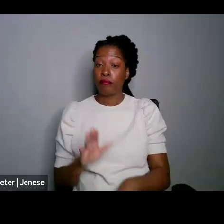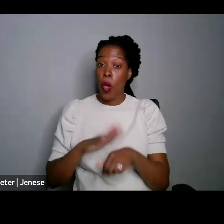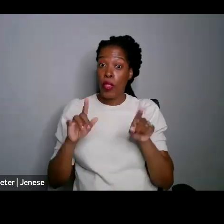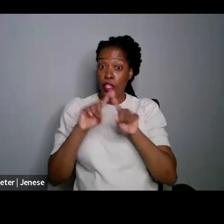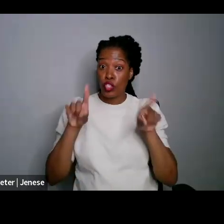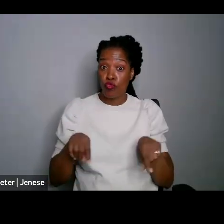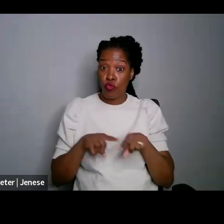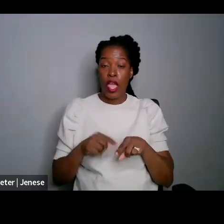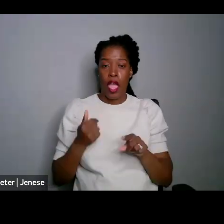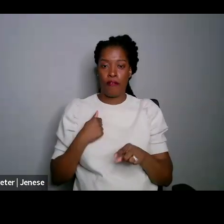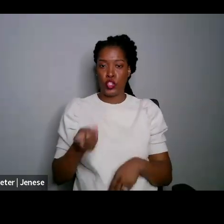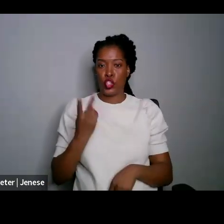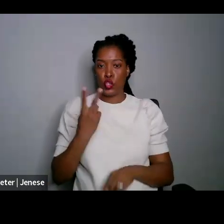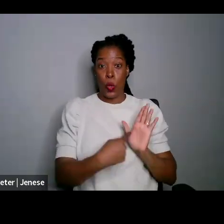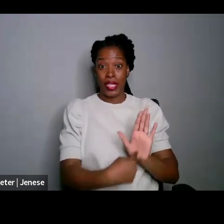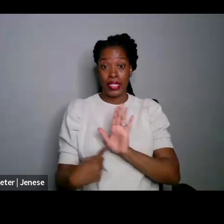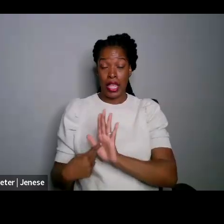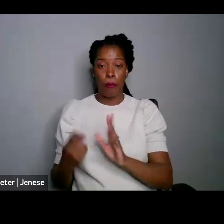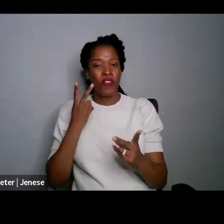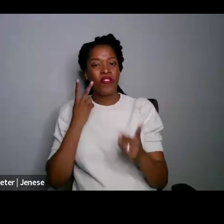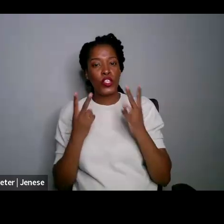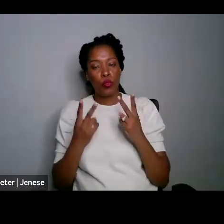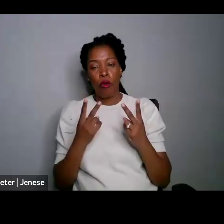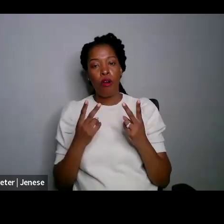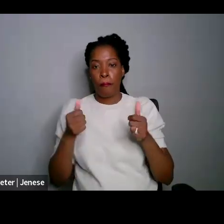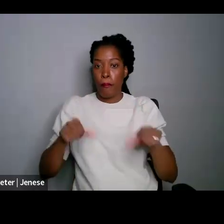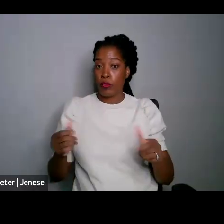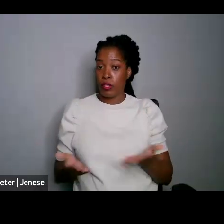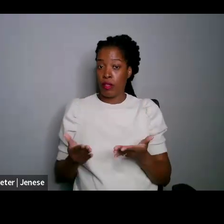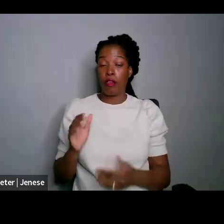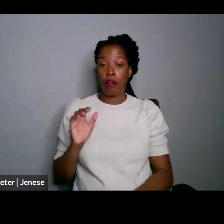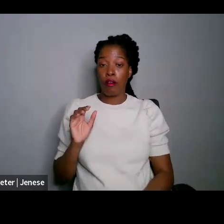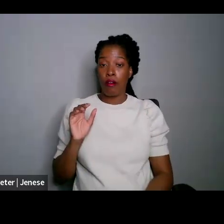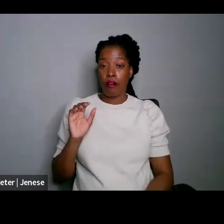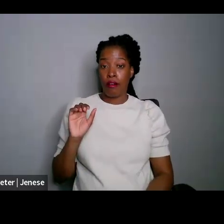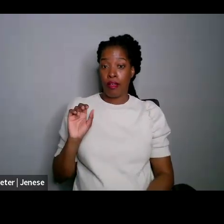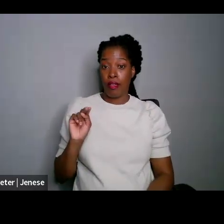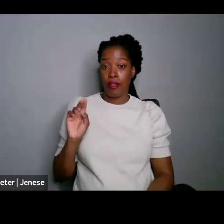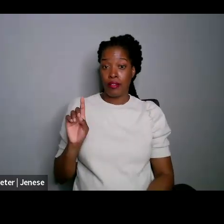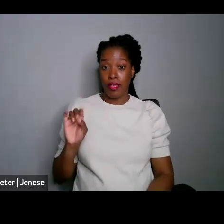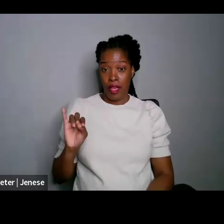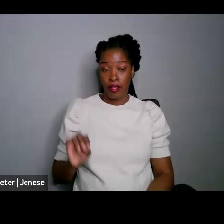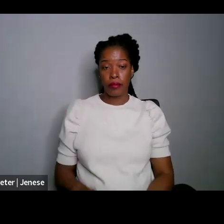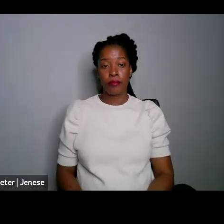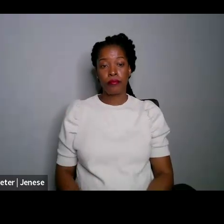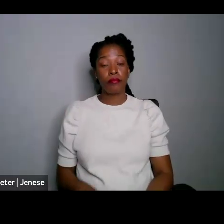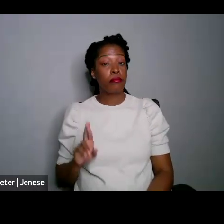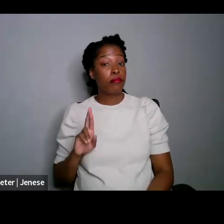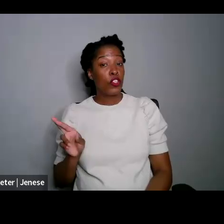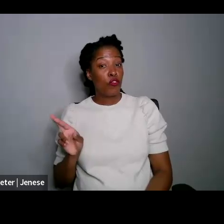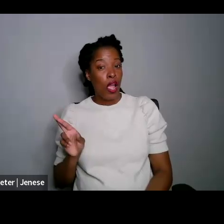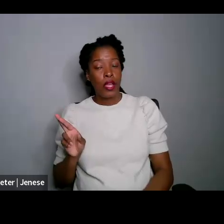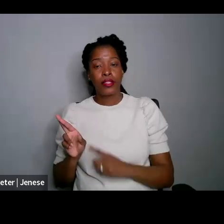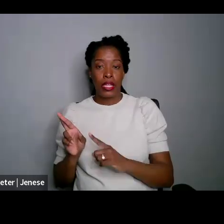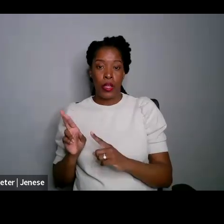NDI. On the far right is a photo from a small business actually near and dear to my heart here where I'm joining you all from in